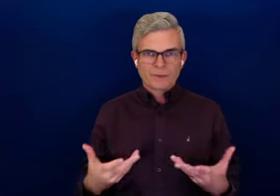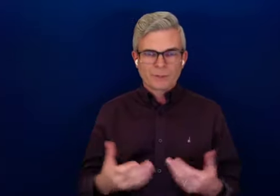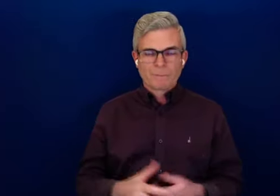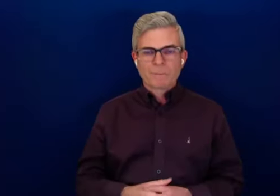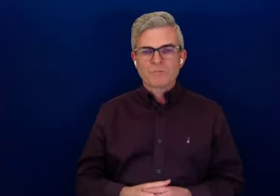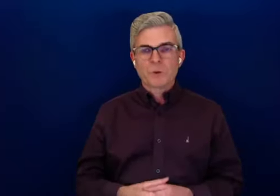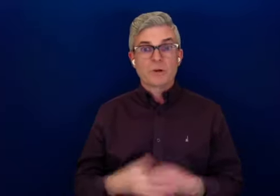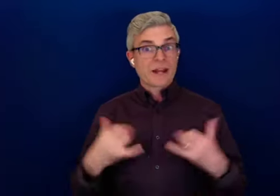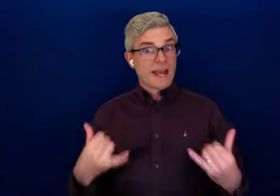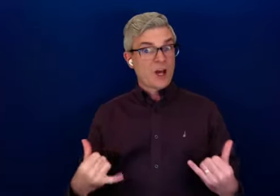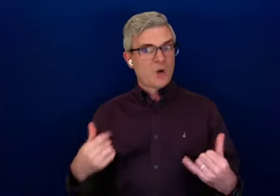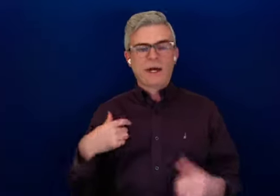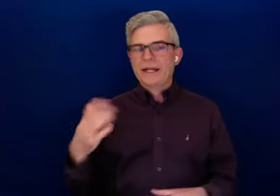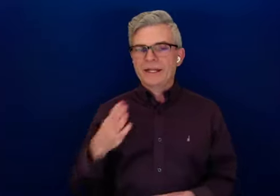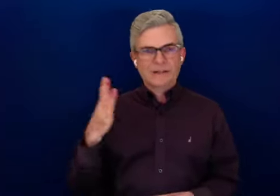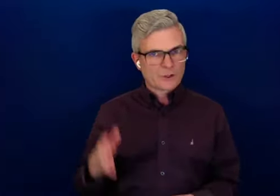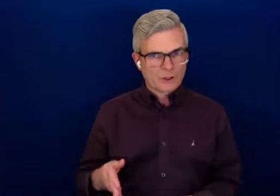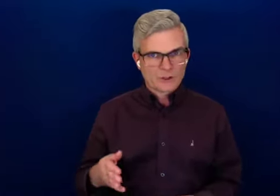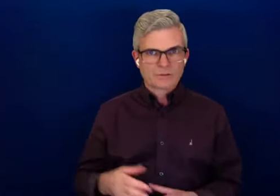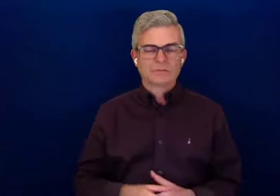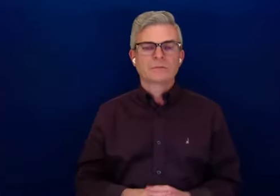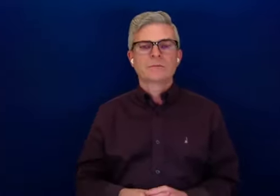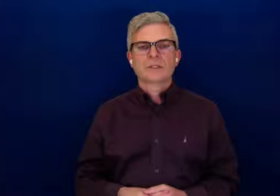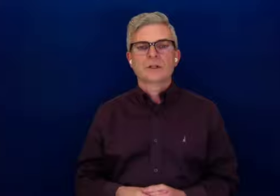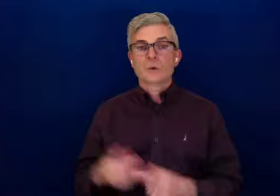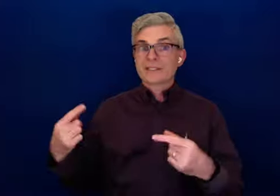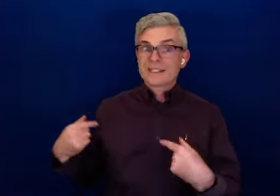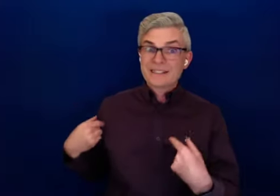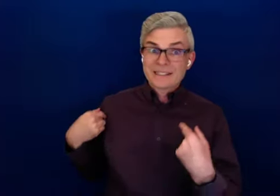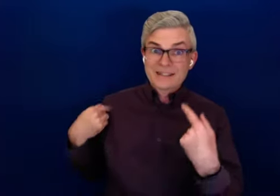whatever, or now I never, or